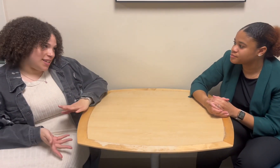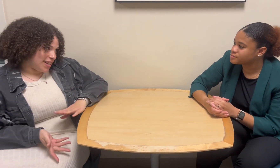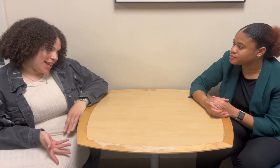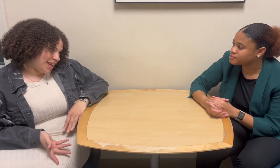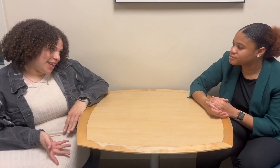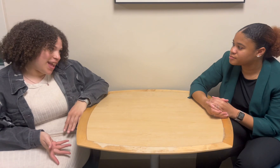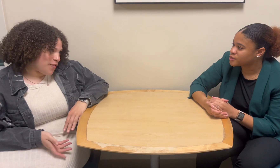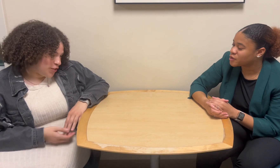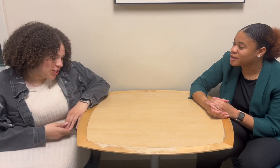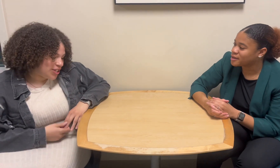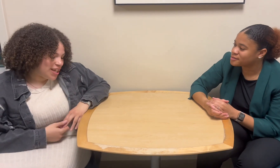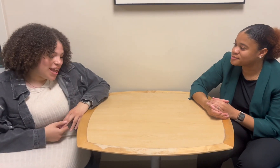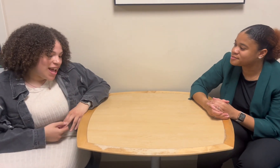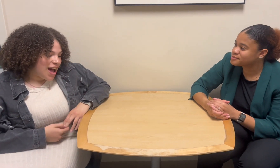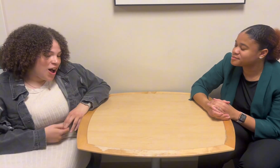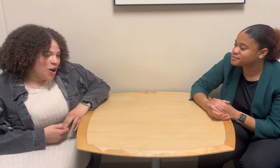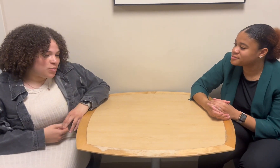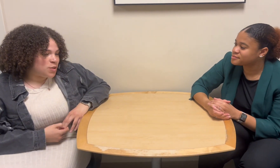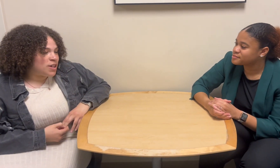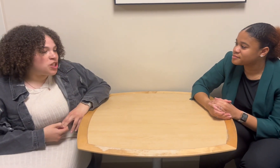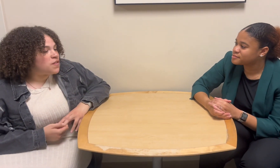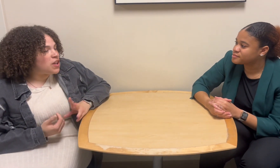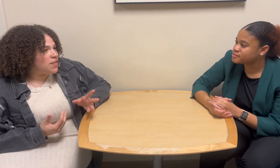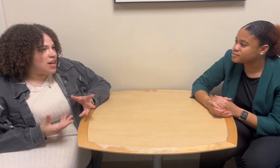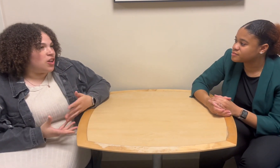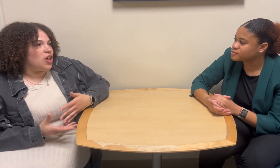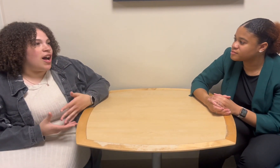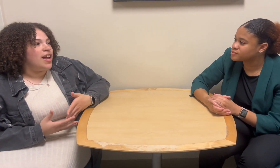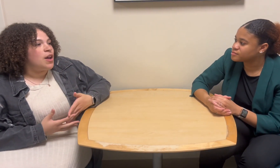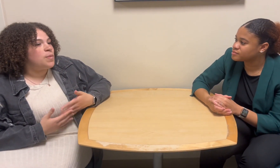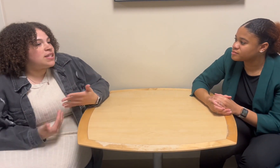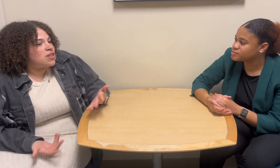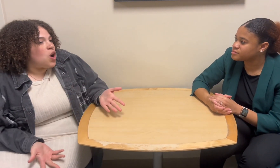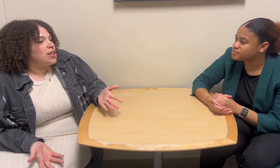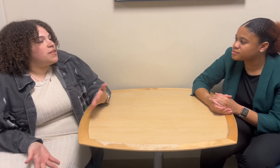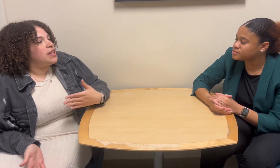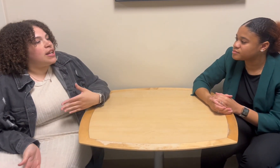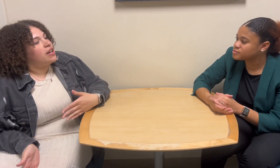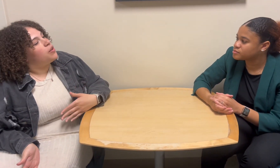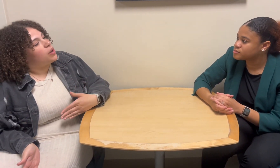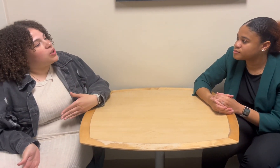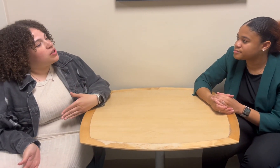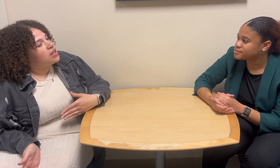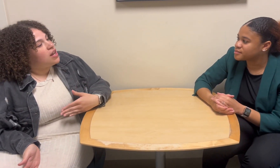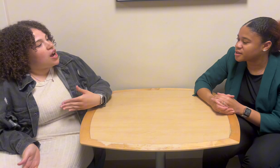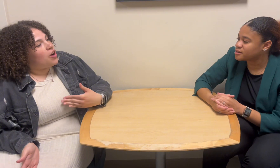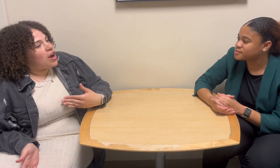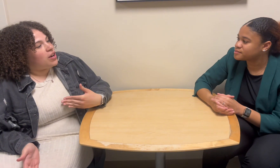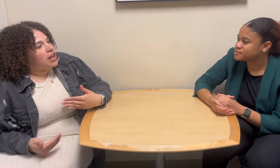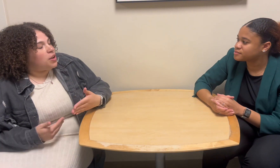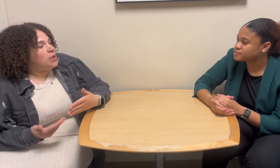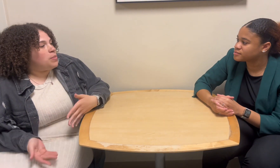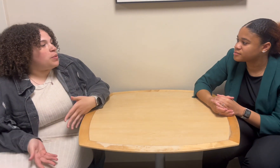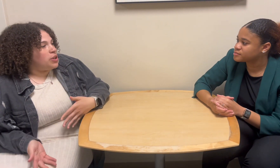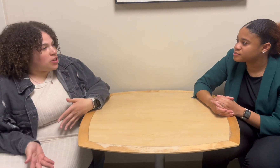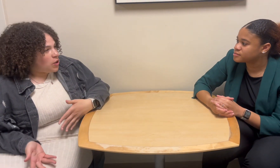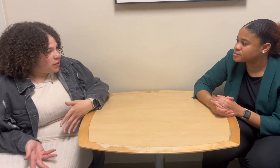like it at first, just because she felt left out a lot. Because it's hard living in a hearing world around hearing people when you're the only one that's